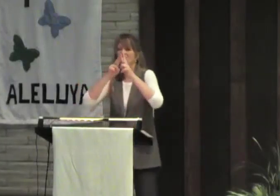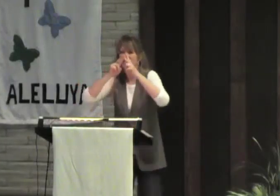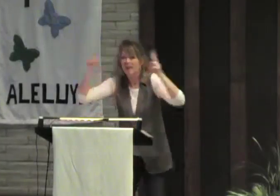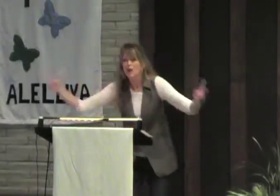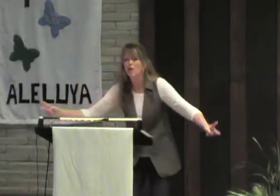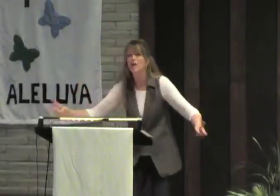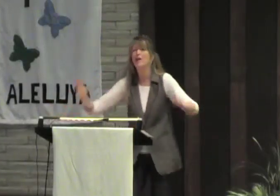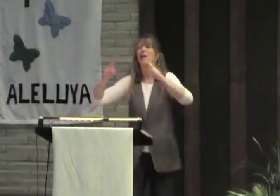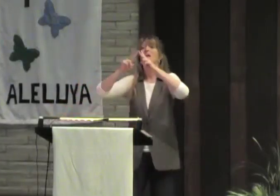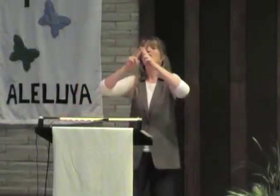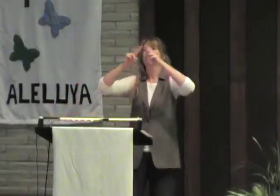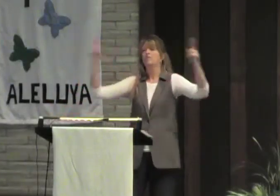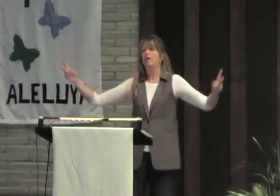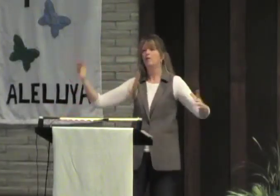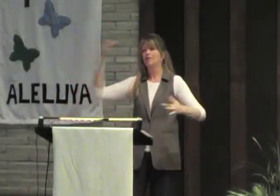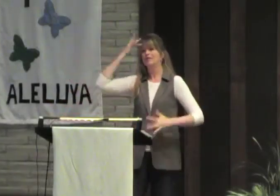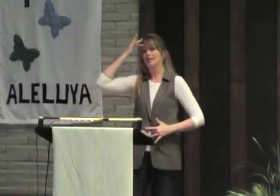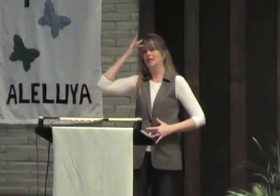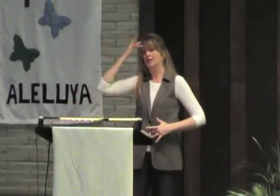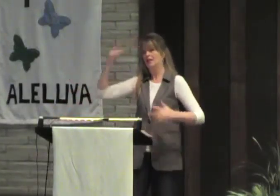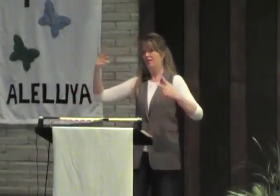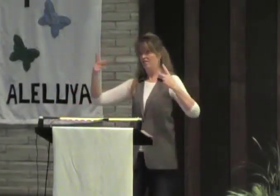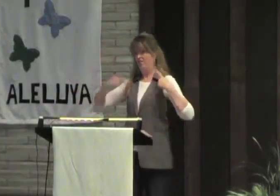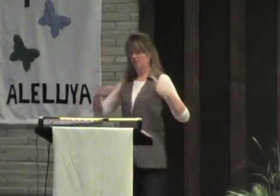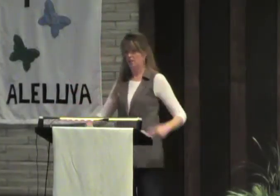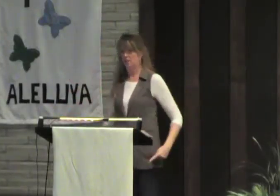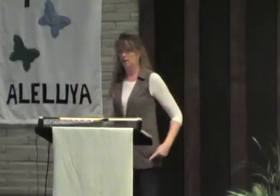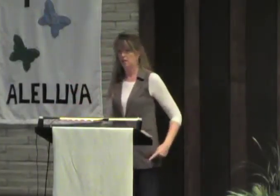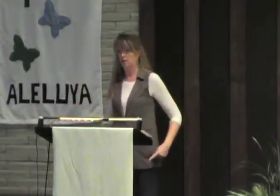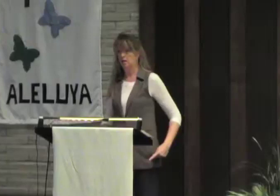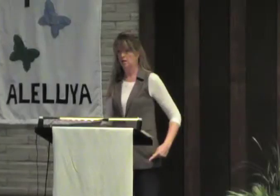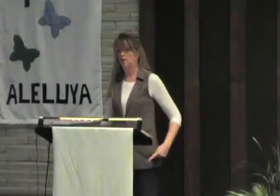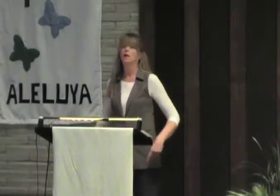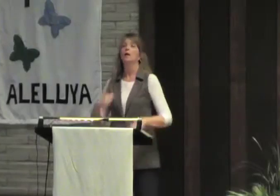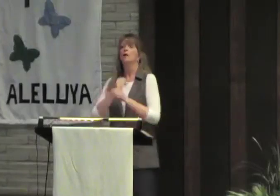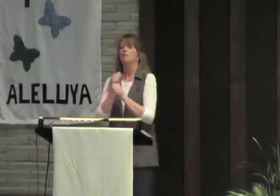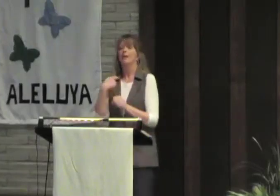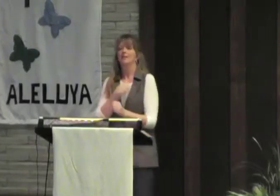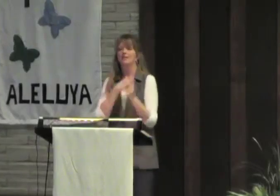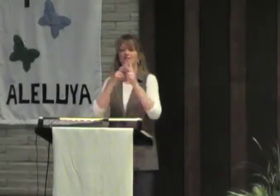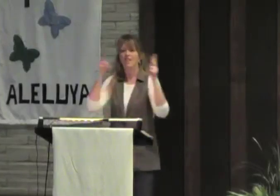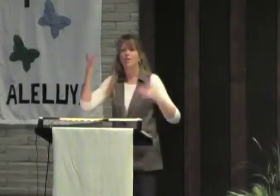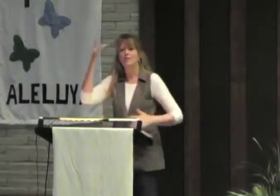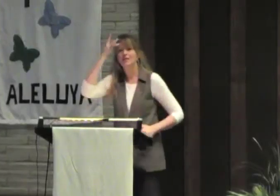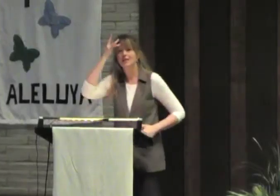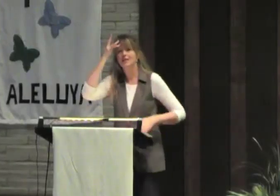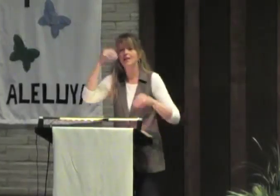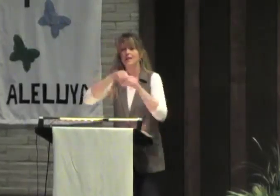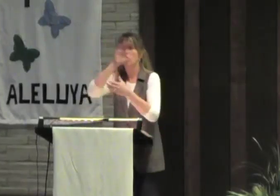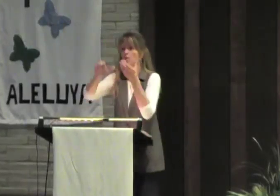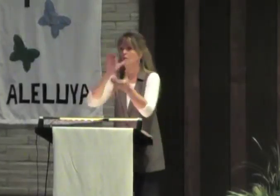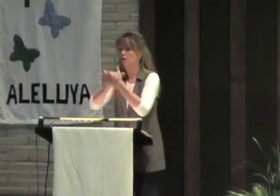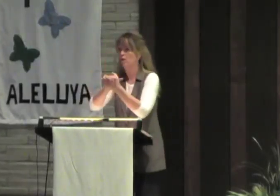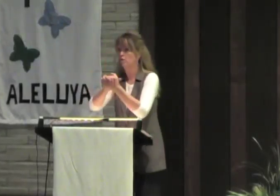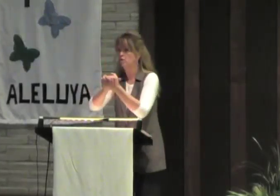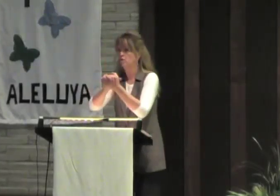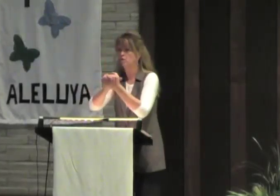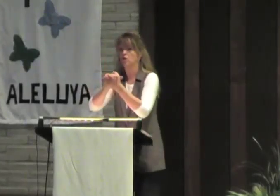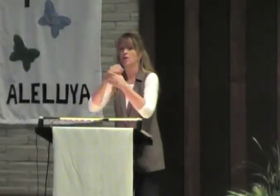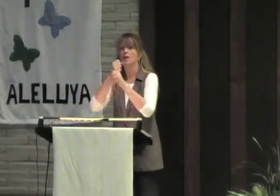It makes us very, very sick physically. It makes us very sick physically in our